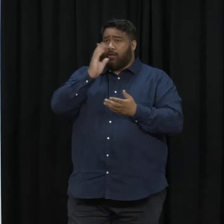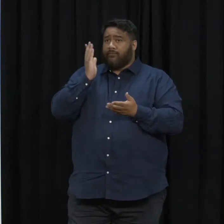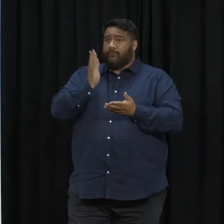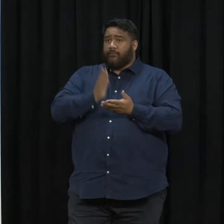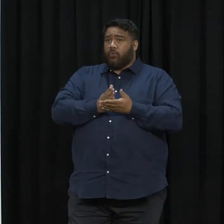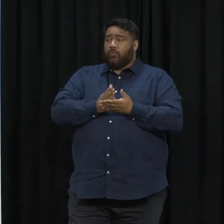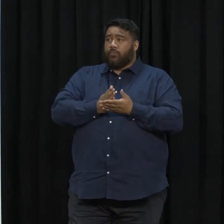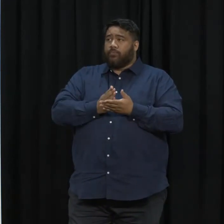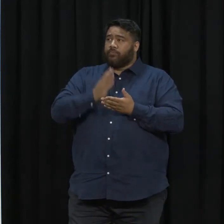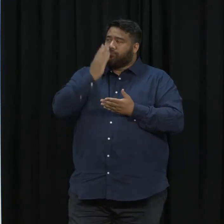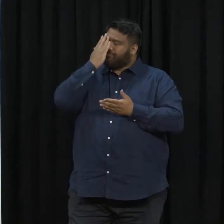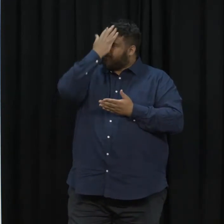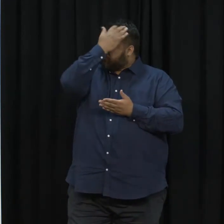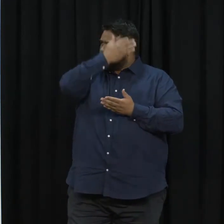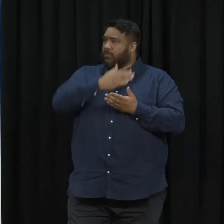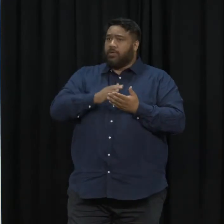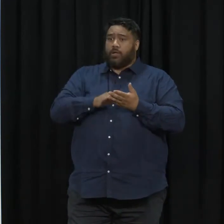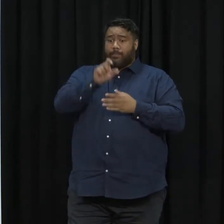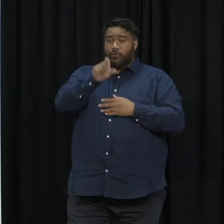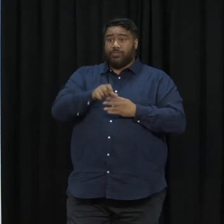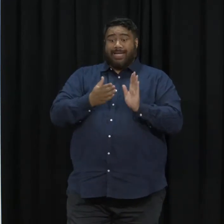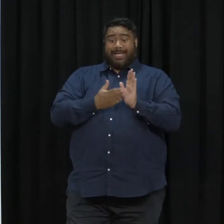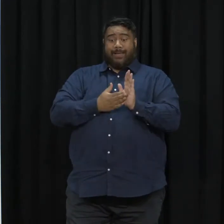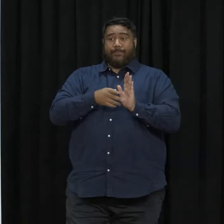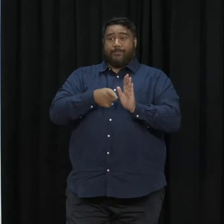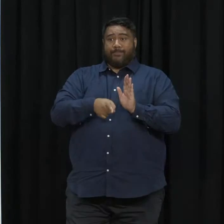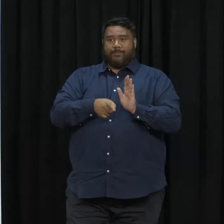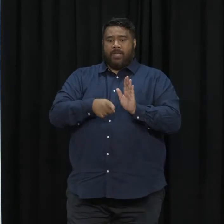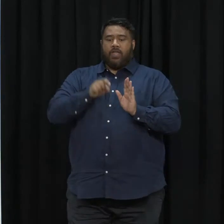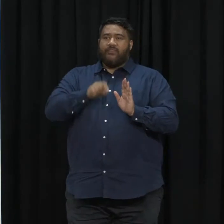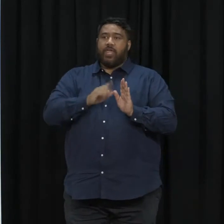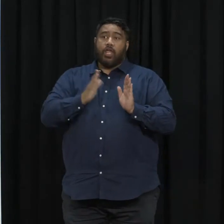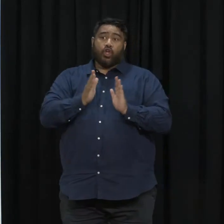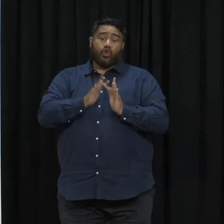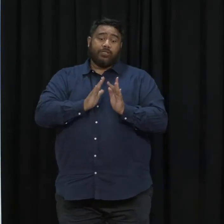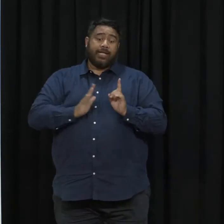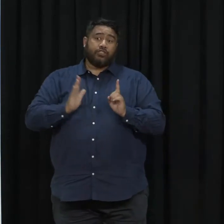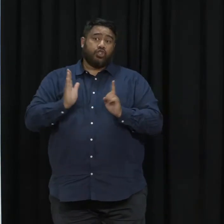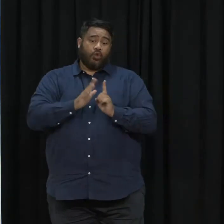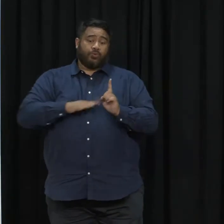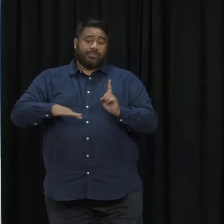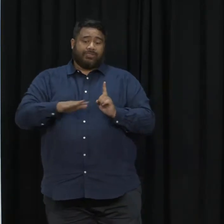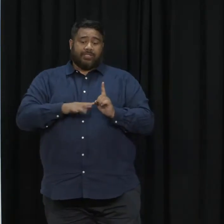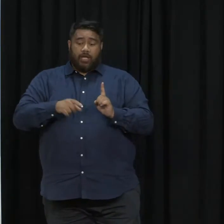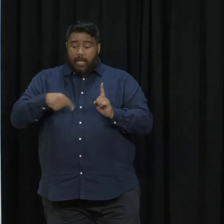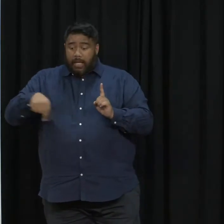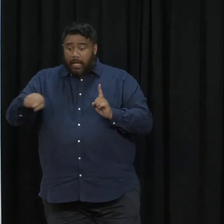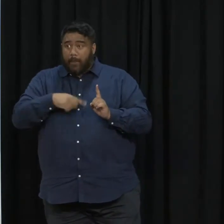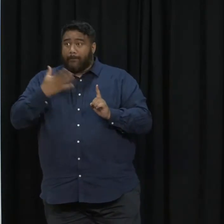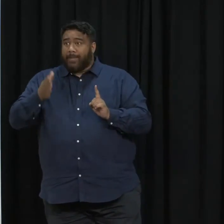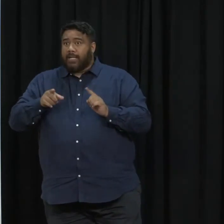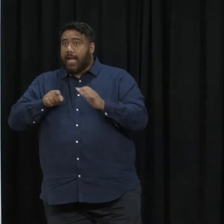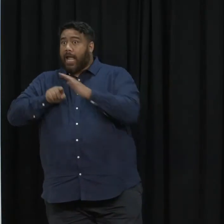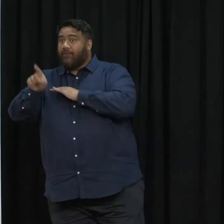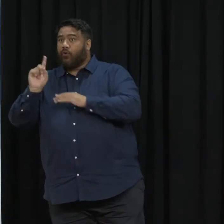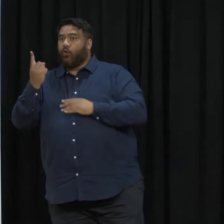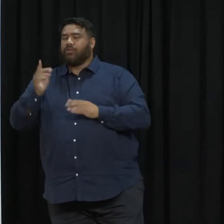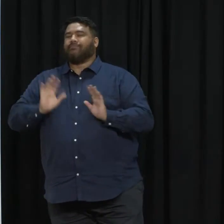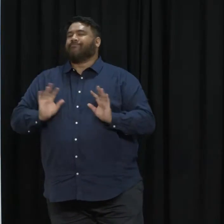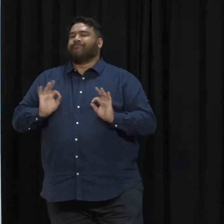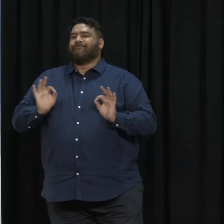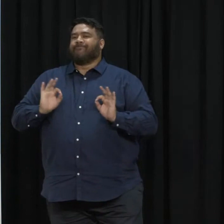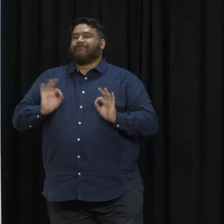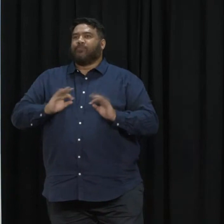no close contacts of KCM who have left Auckland since the exposure, that event that they may have been part